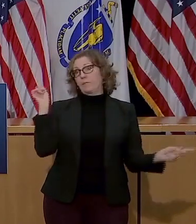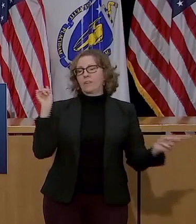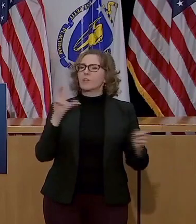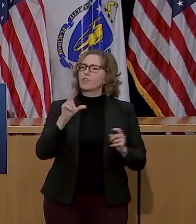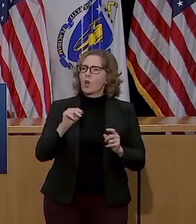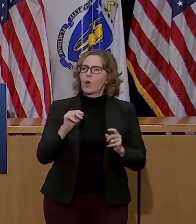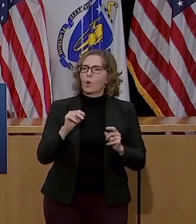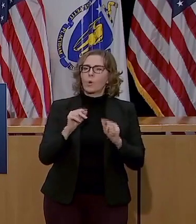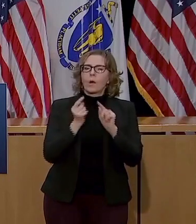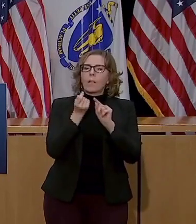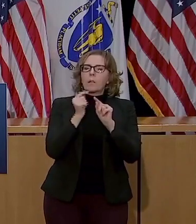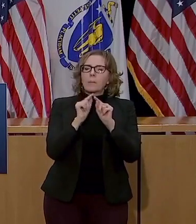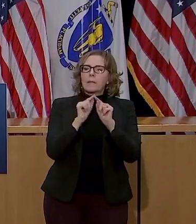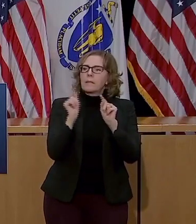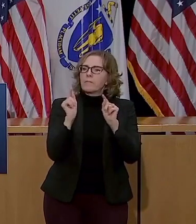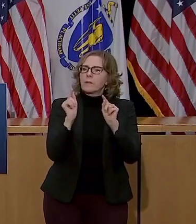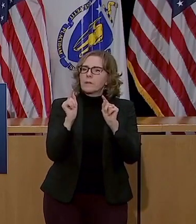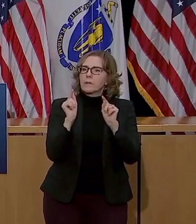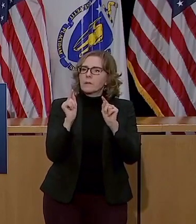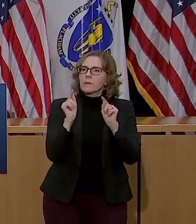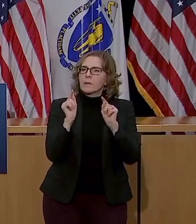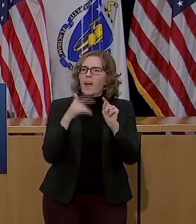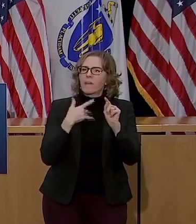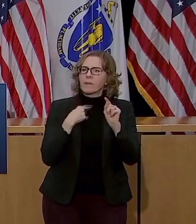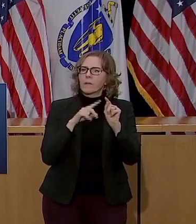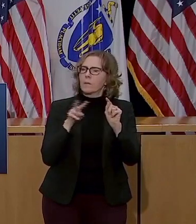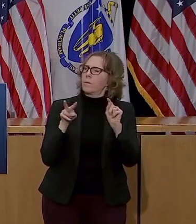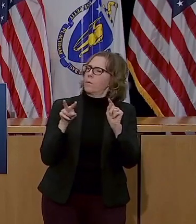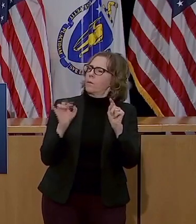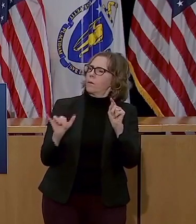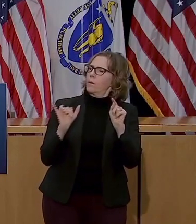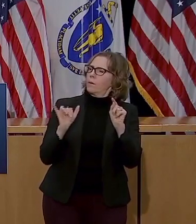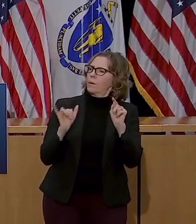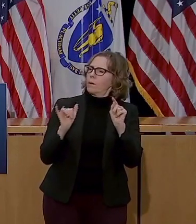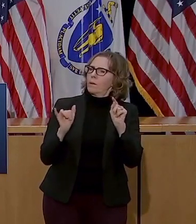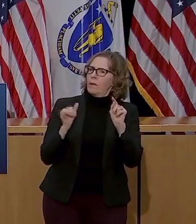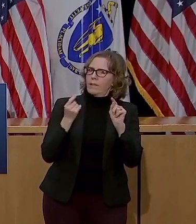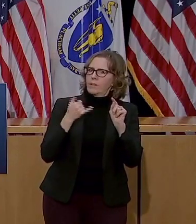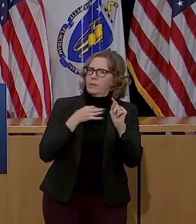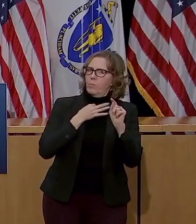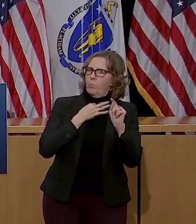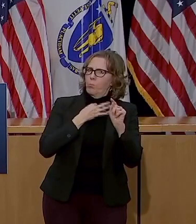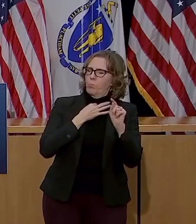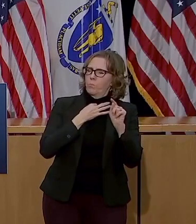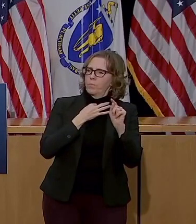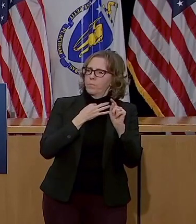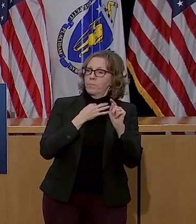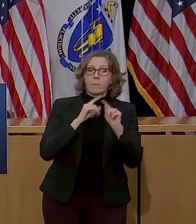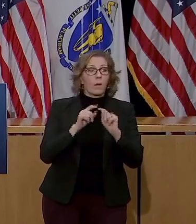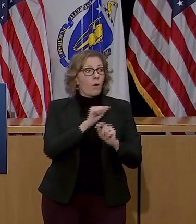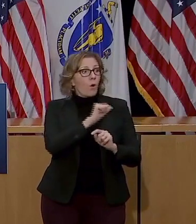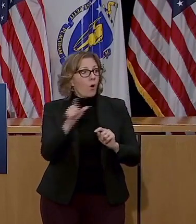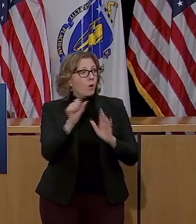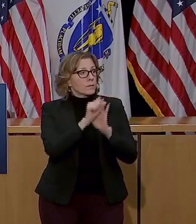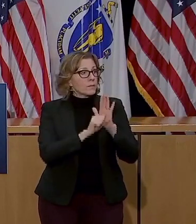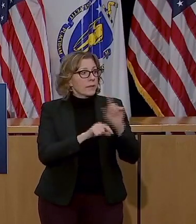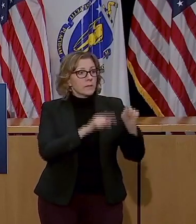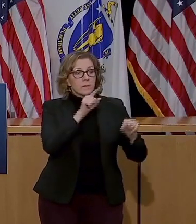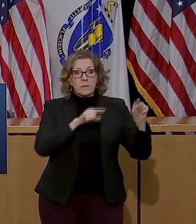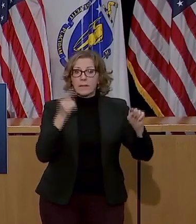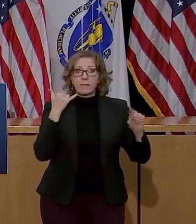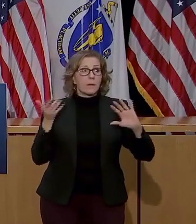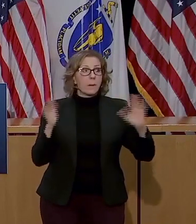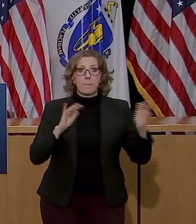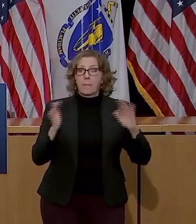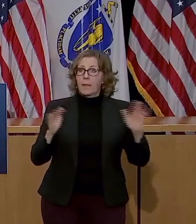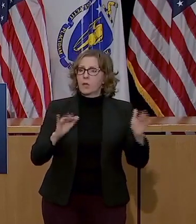to get my attention? Yes. Is it relatively different across lots of other states so that for comparative purposes